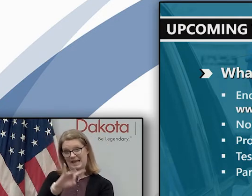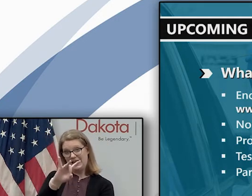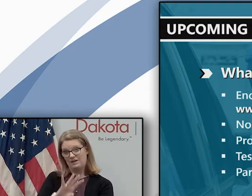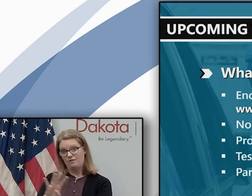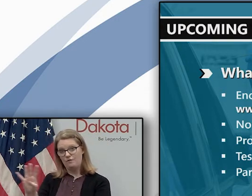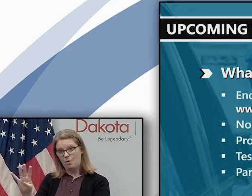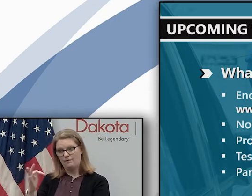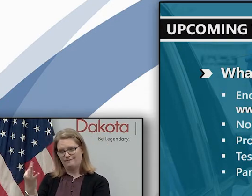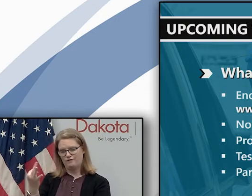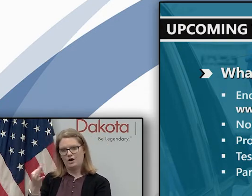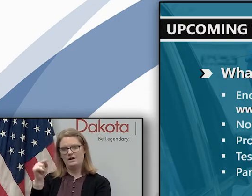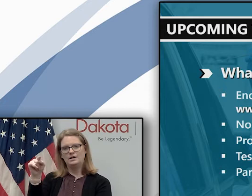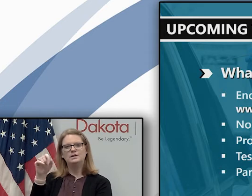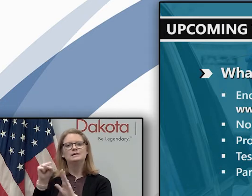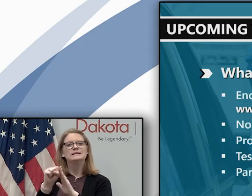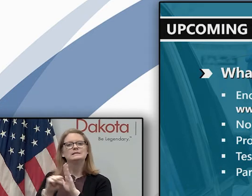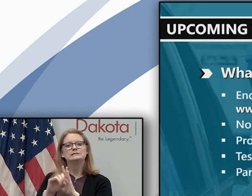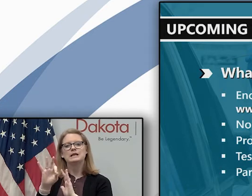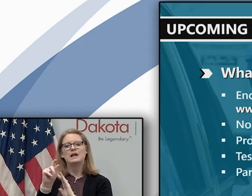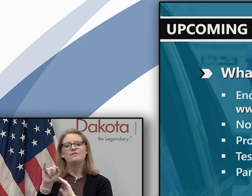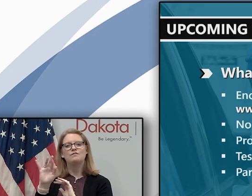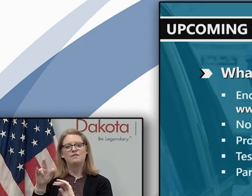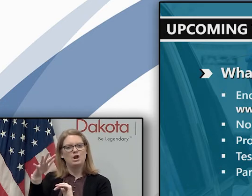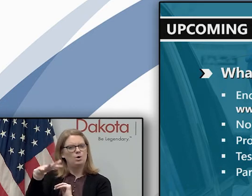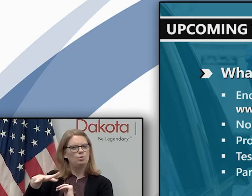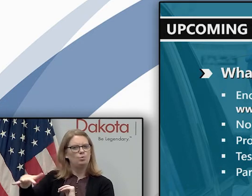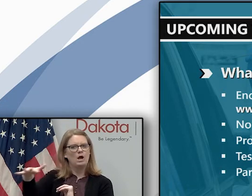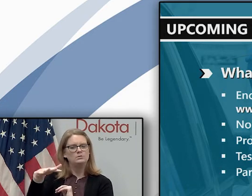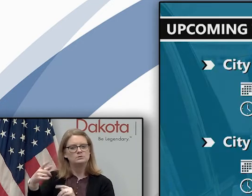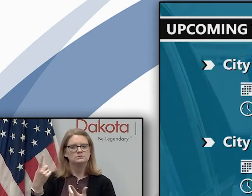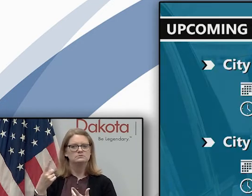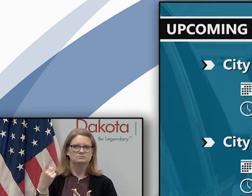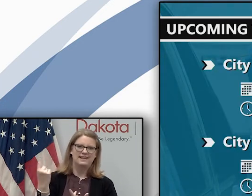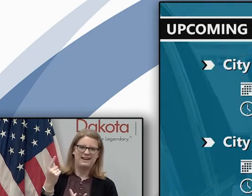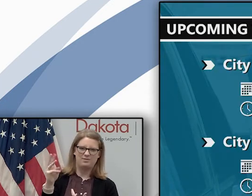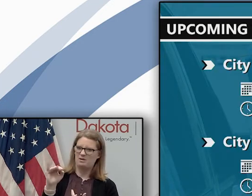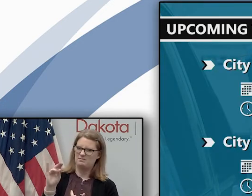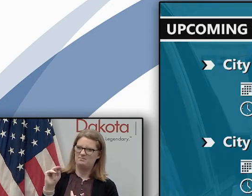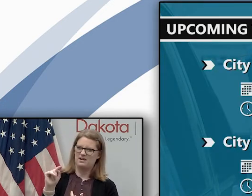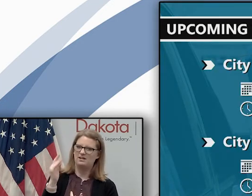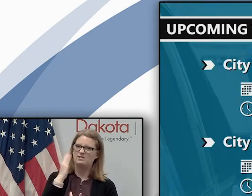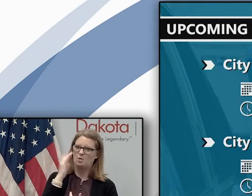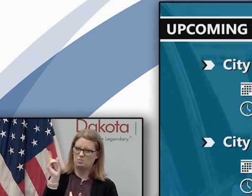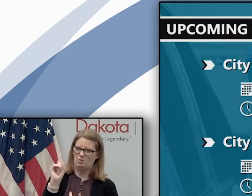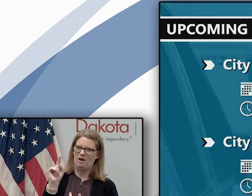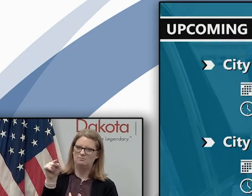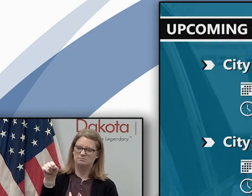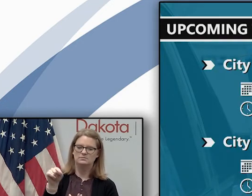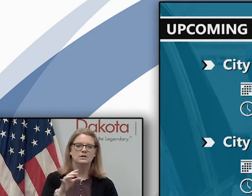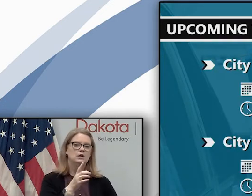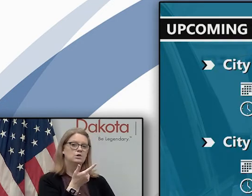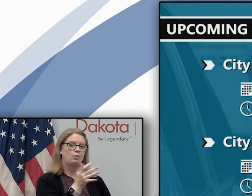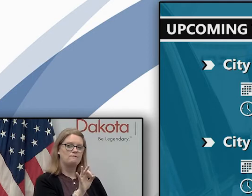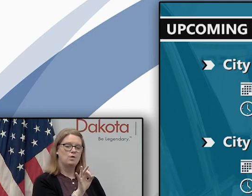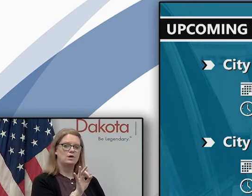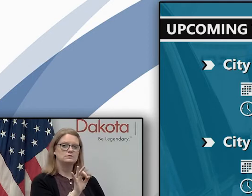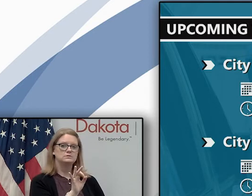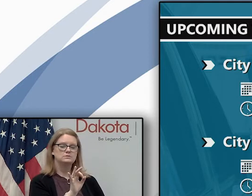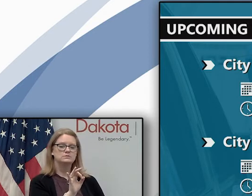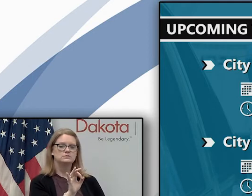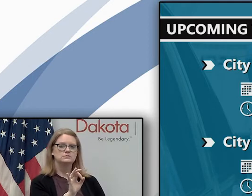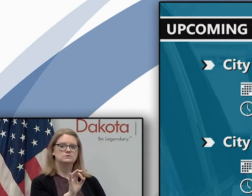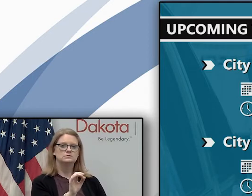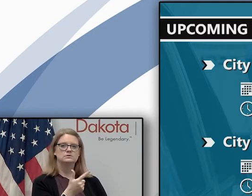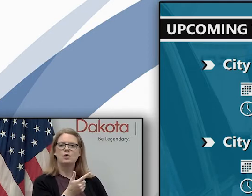a.m. to 4 p.m. Friday at the state fairgrounds, and everybody in the Minot area knows how to get to the state fairgrounds. Grand Forks, there's going to